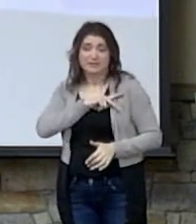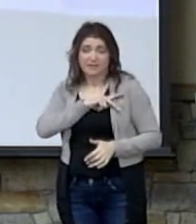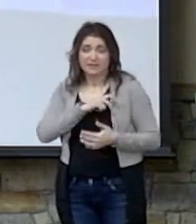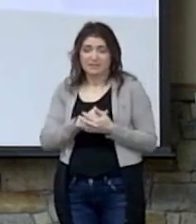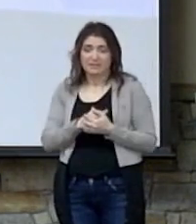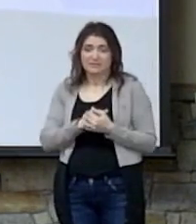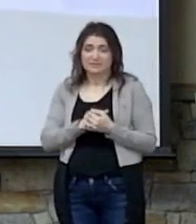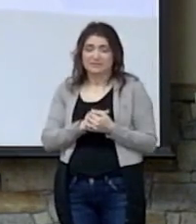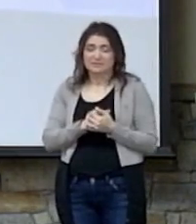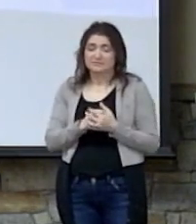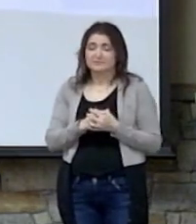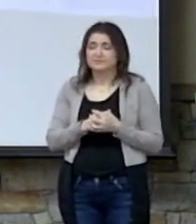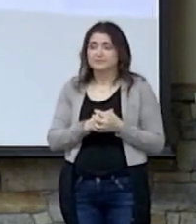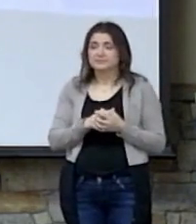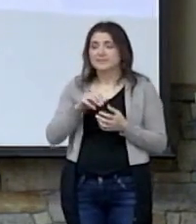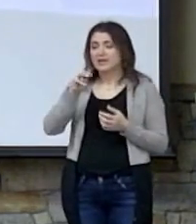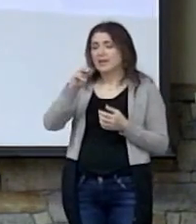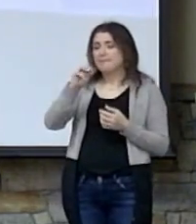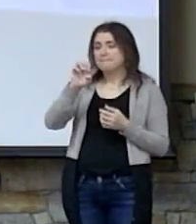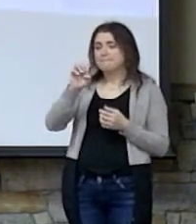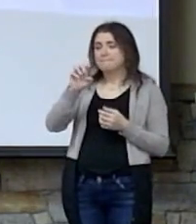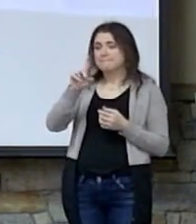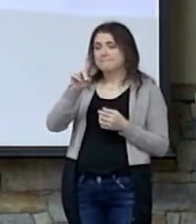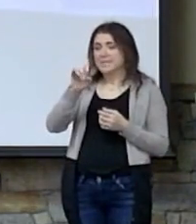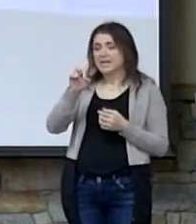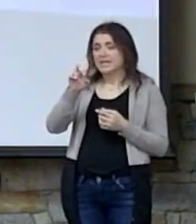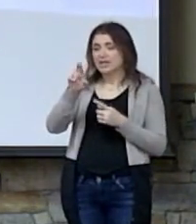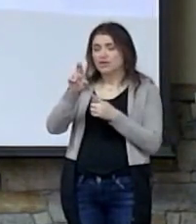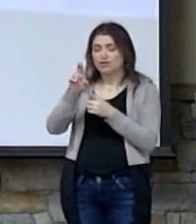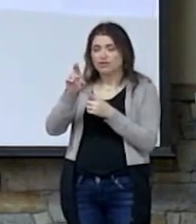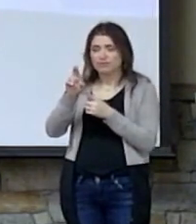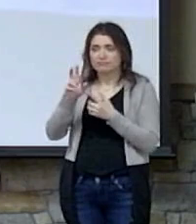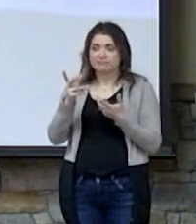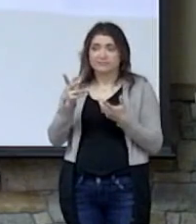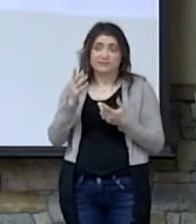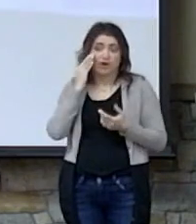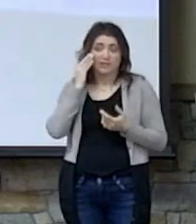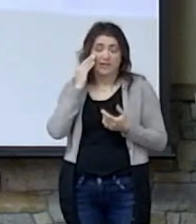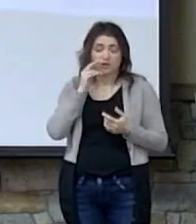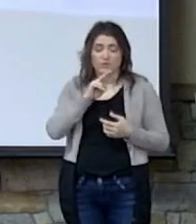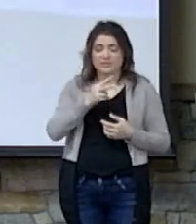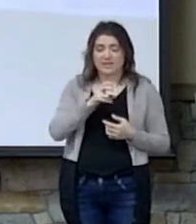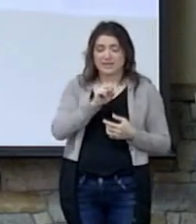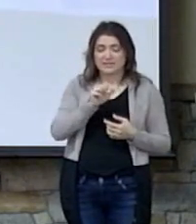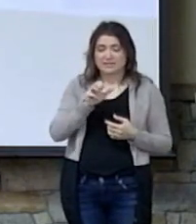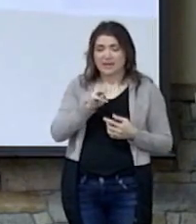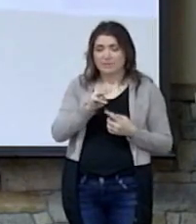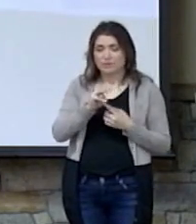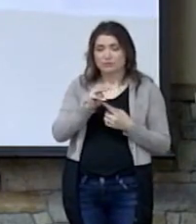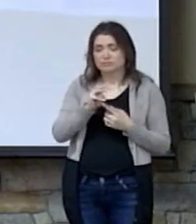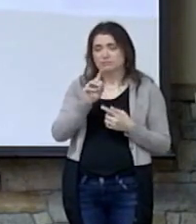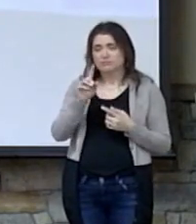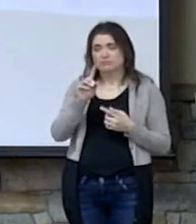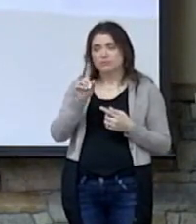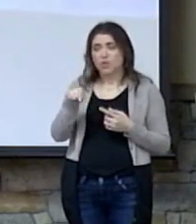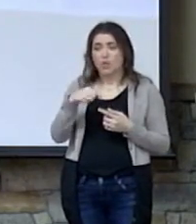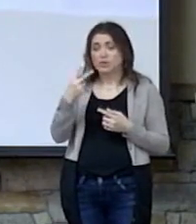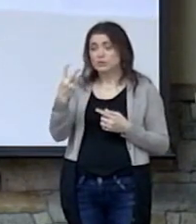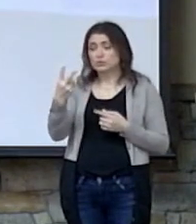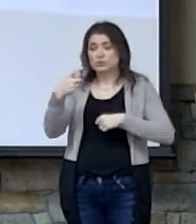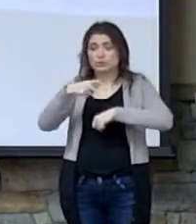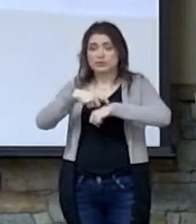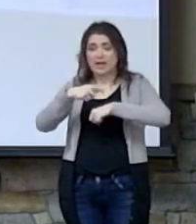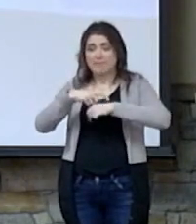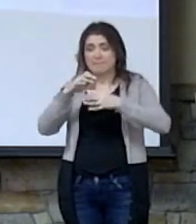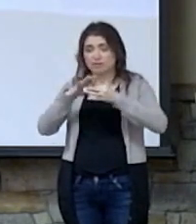Machir, as far as I know, other than here in 2 Samuel 17, perhaps the only 2 times he's even mentioned in